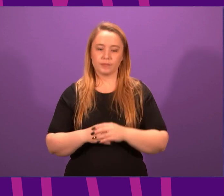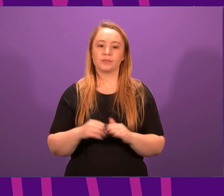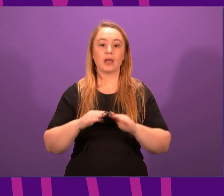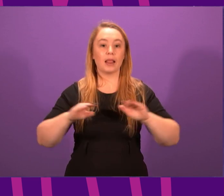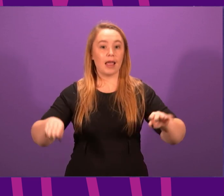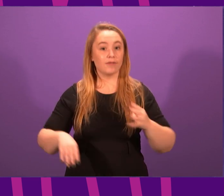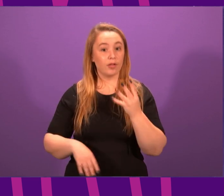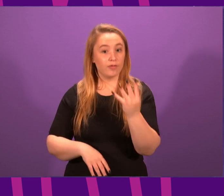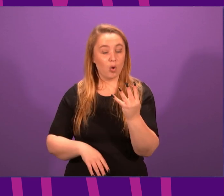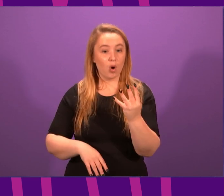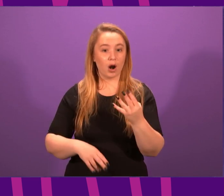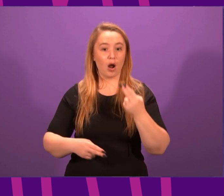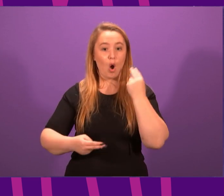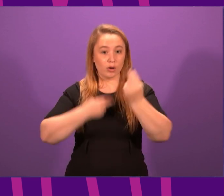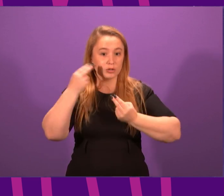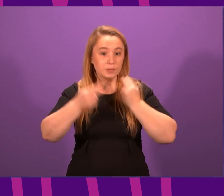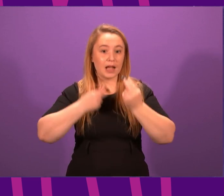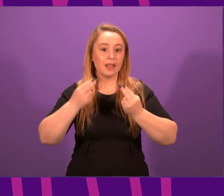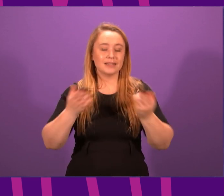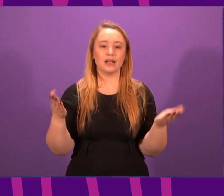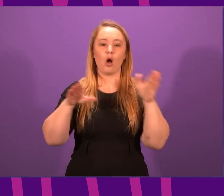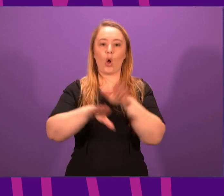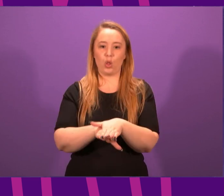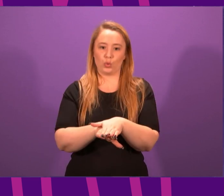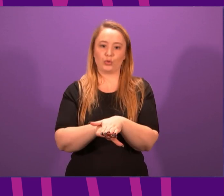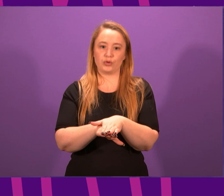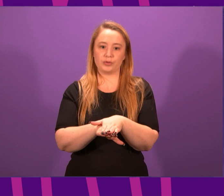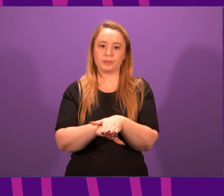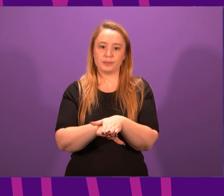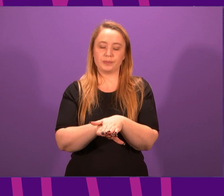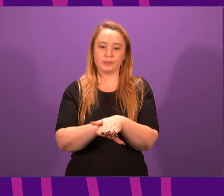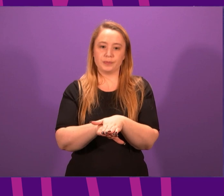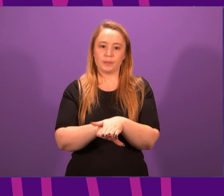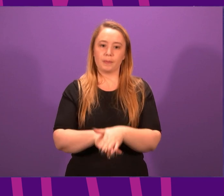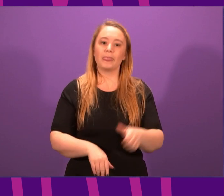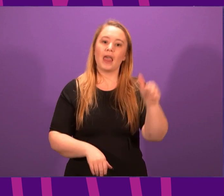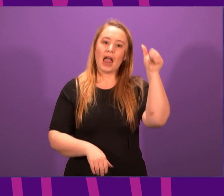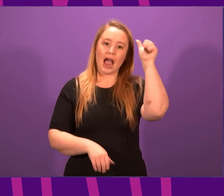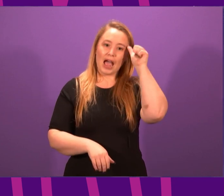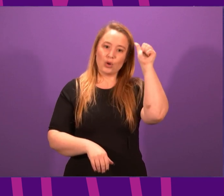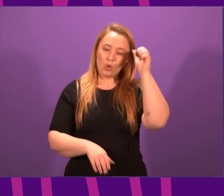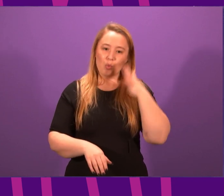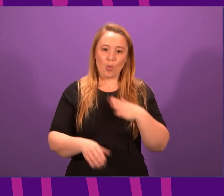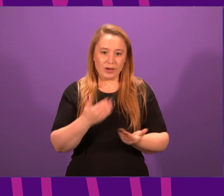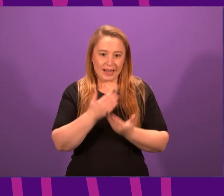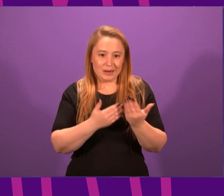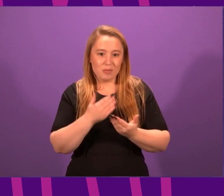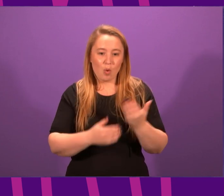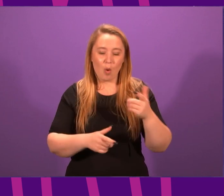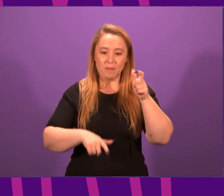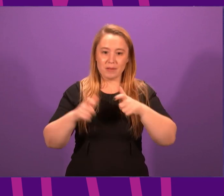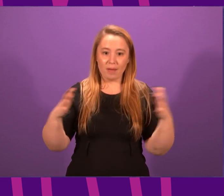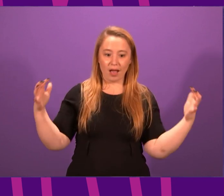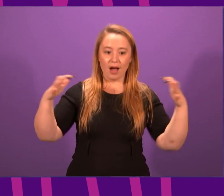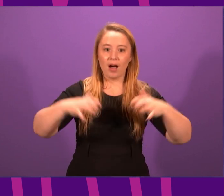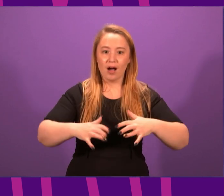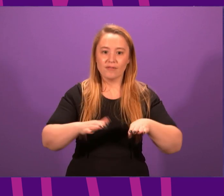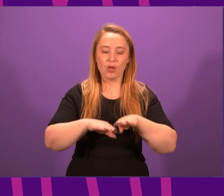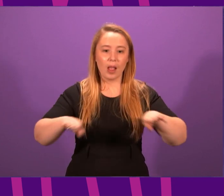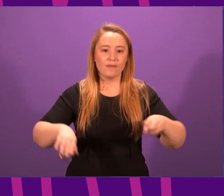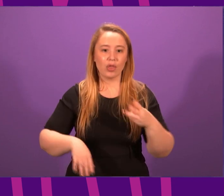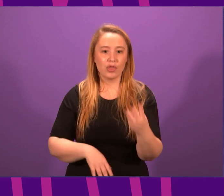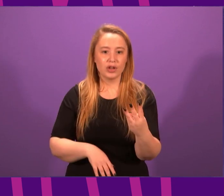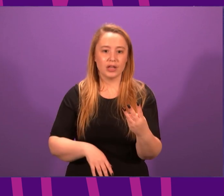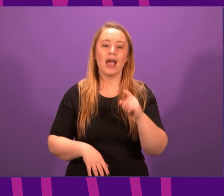four, hospitality will be closed. I know the sector wants to see more activity allowed, especially at level three, and